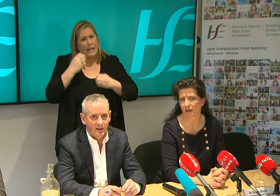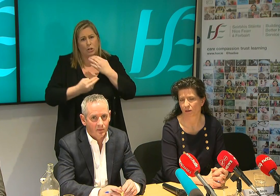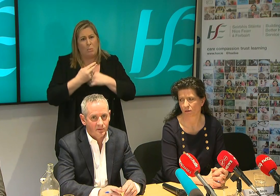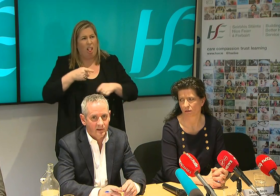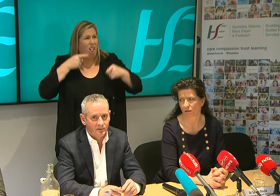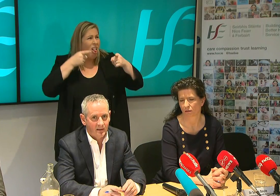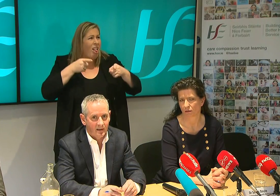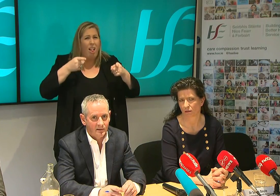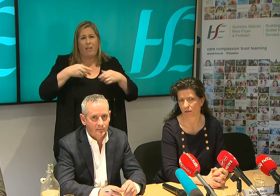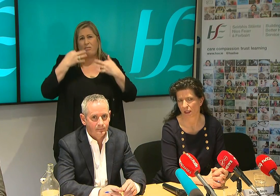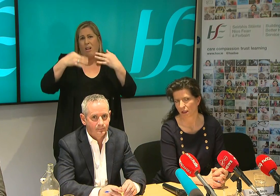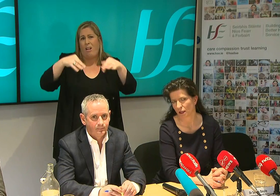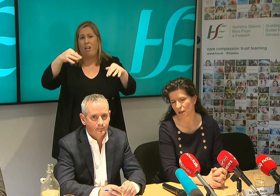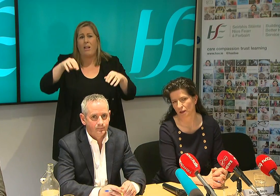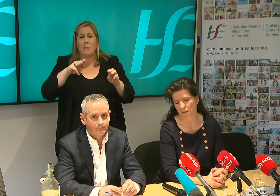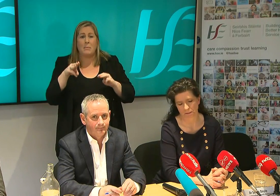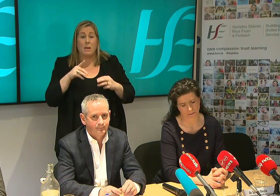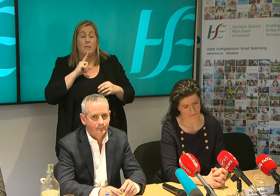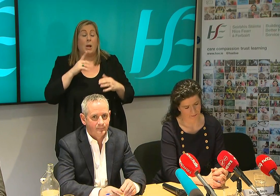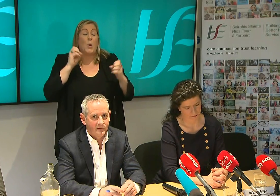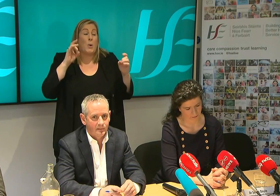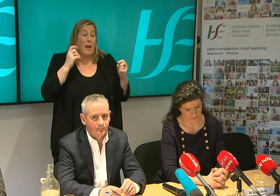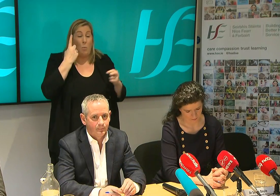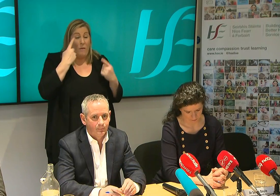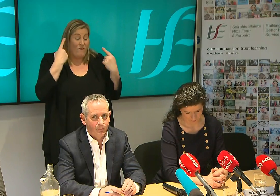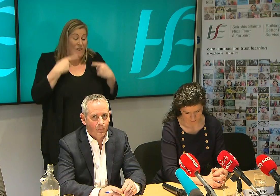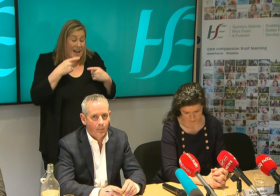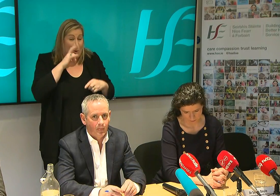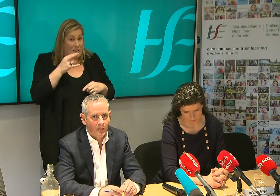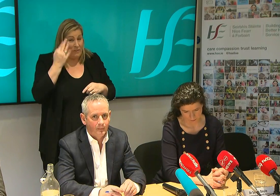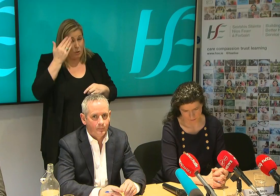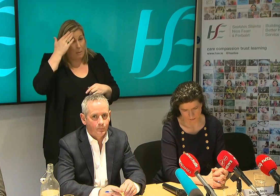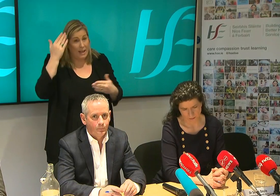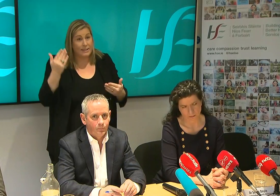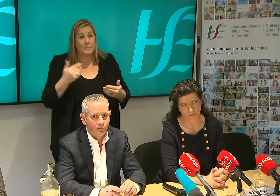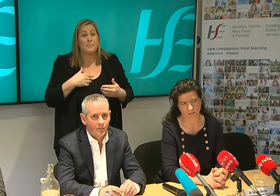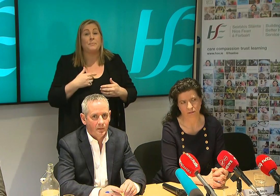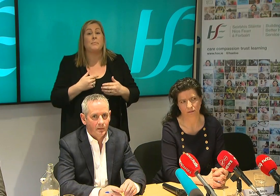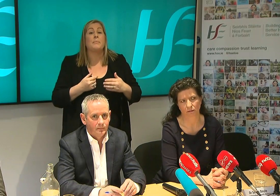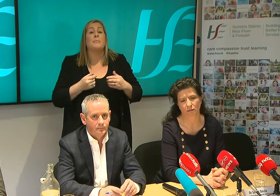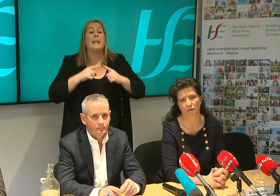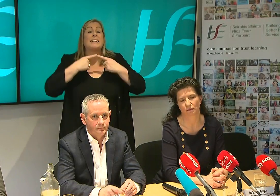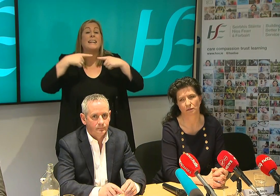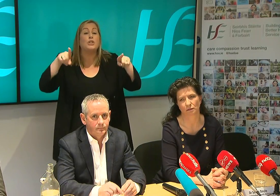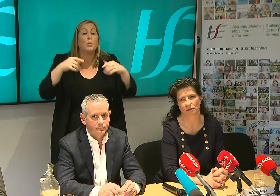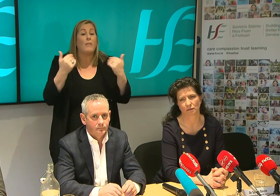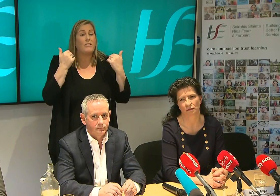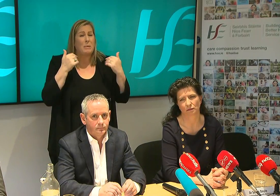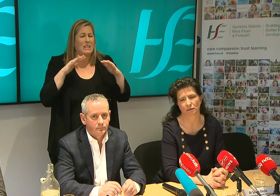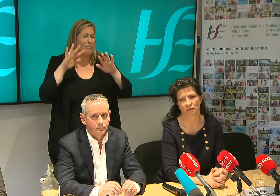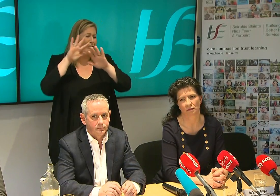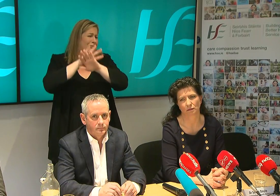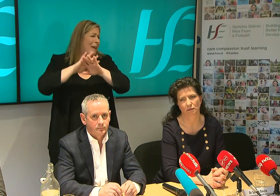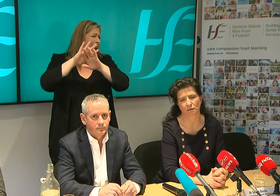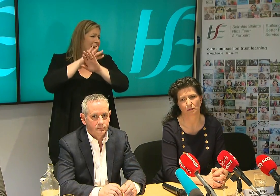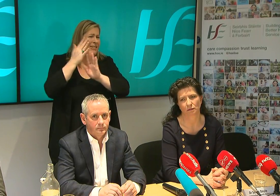process, and that's what we're trying to protect against. Well, one final question, Paul, if you don't mind. The issue of information and the vagueness of the